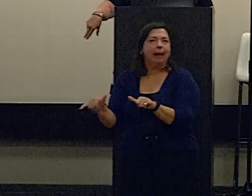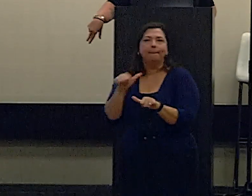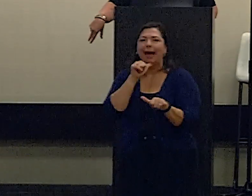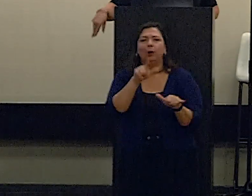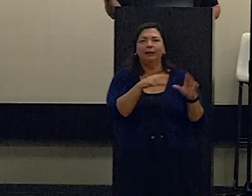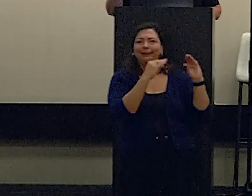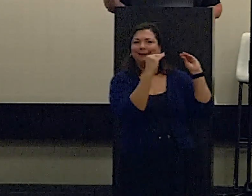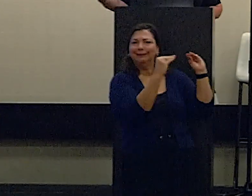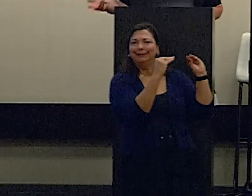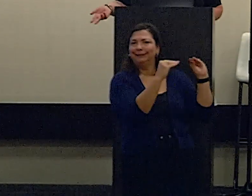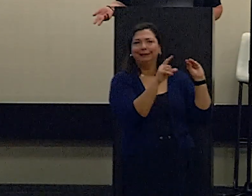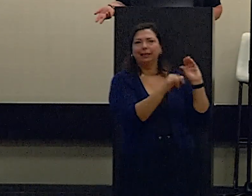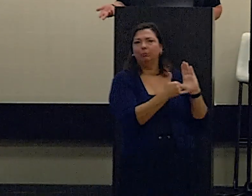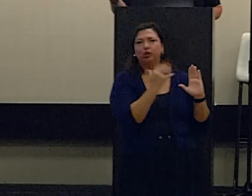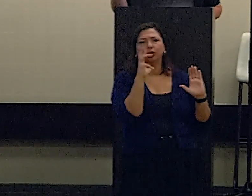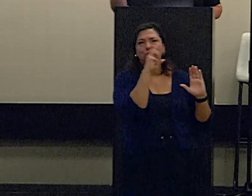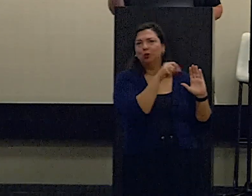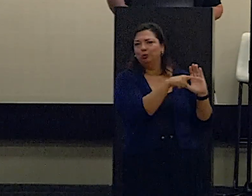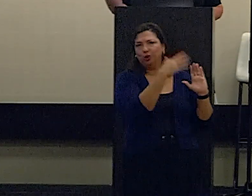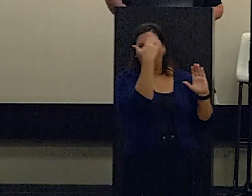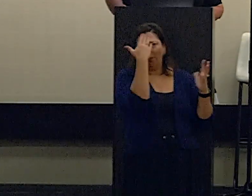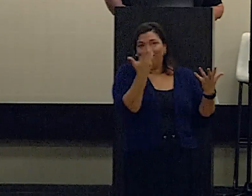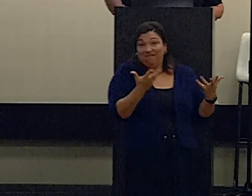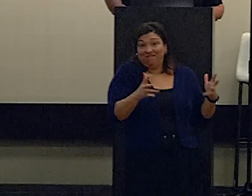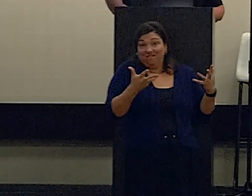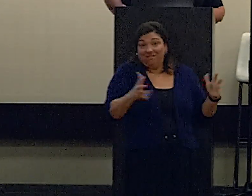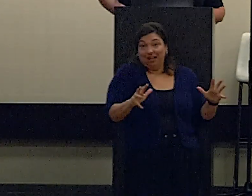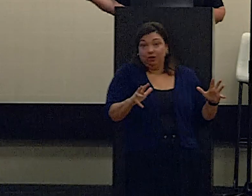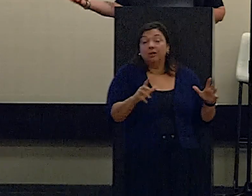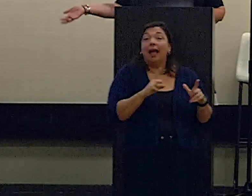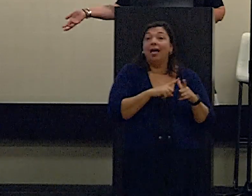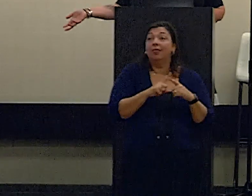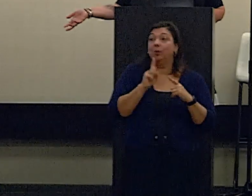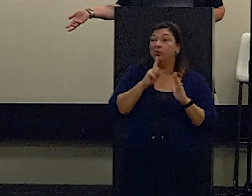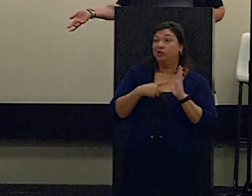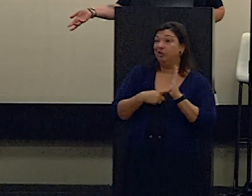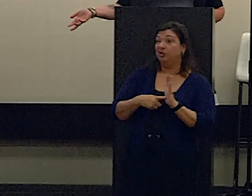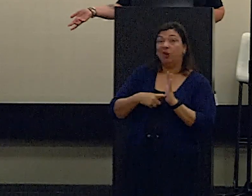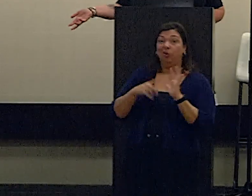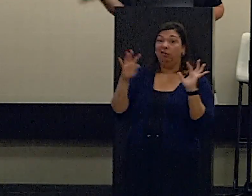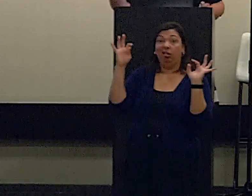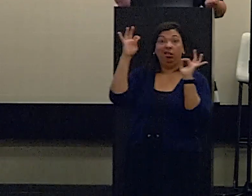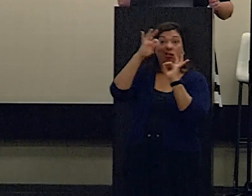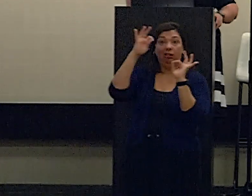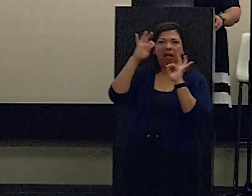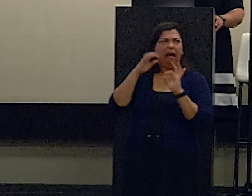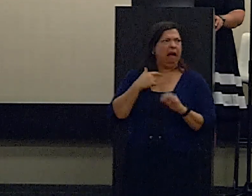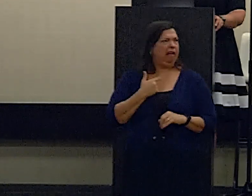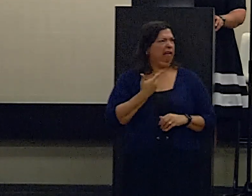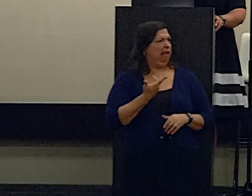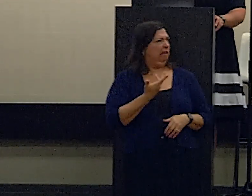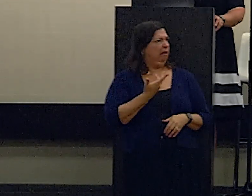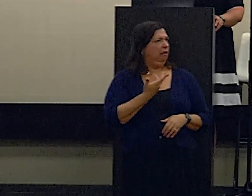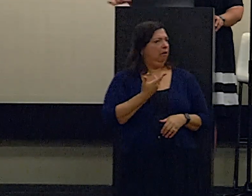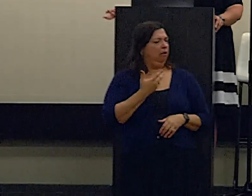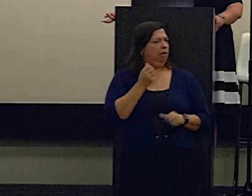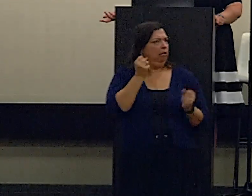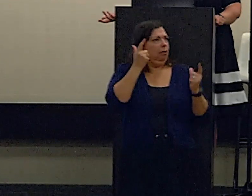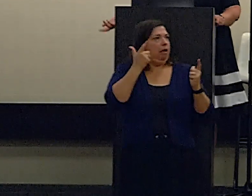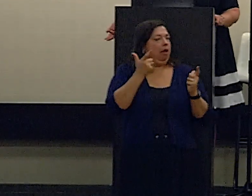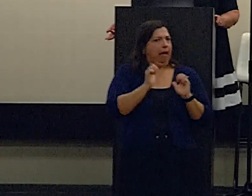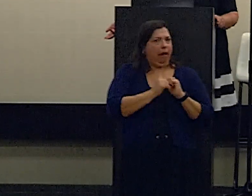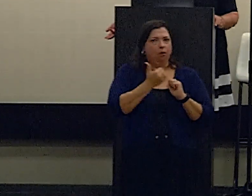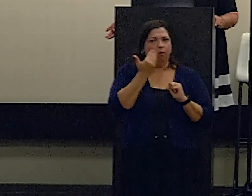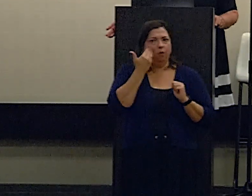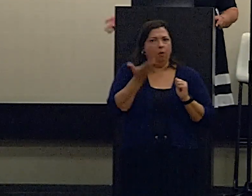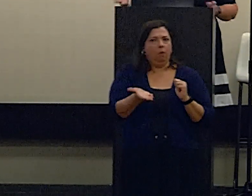teach her these things. I'm just going to assume that she does it. And then when she shows that she doesn't know something, I'm like, what? How did you not